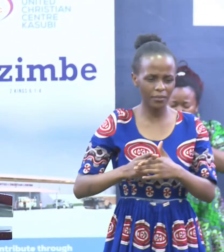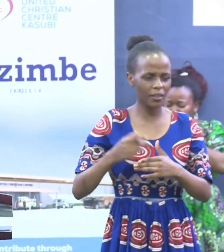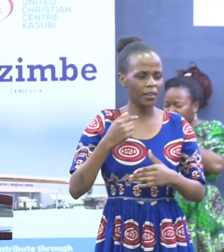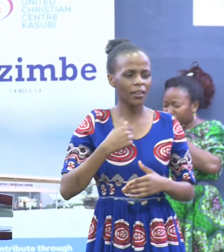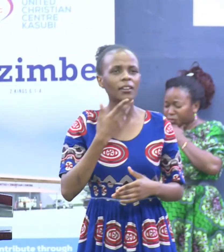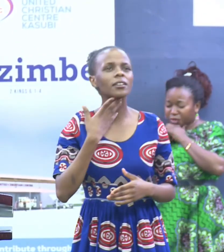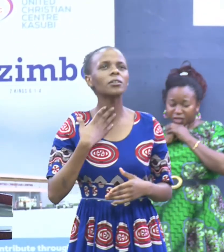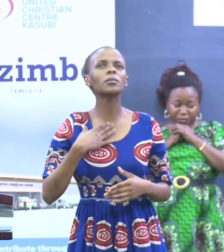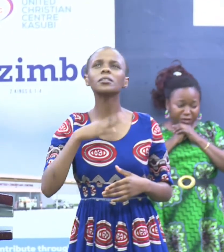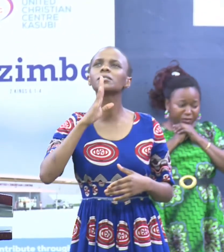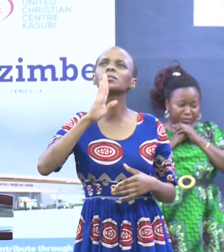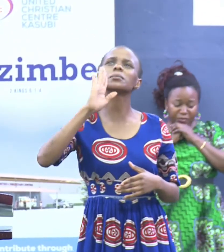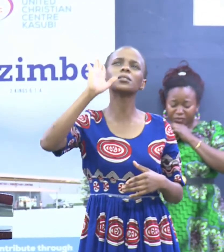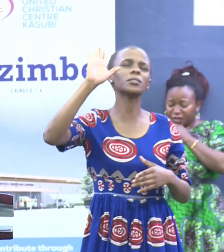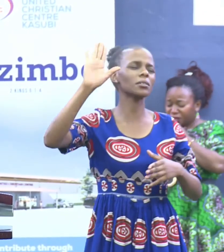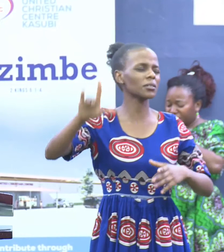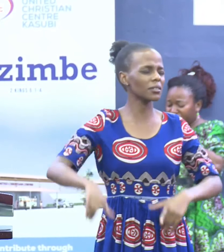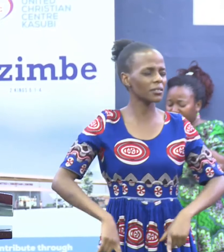Njagala mbeere mulamu